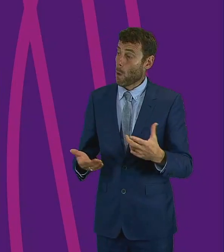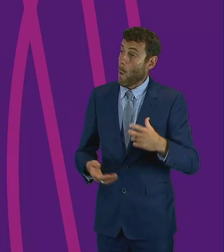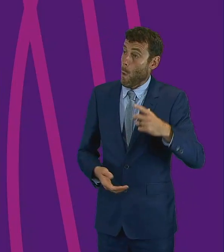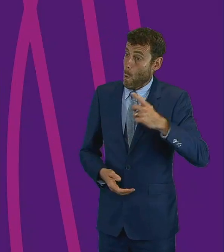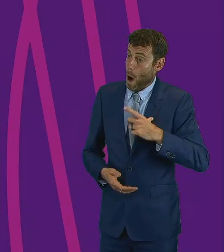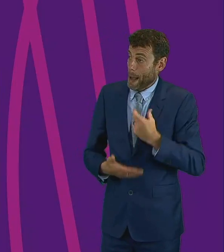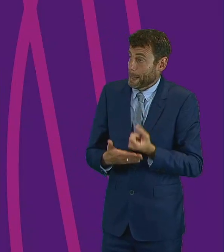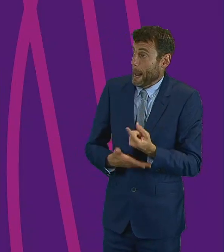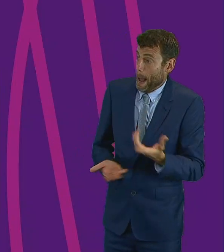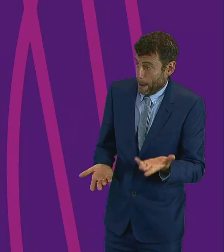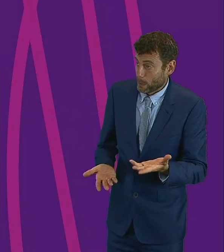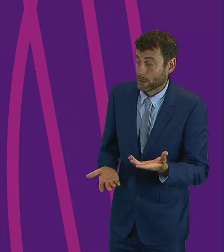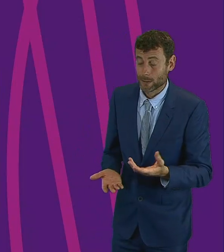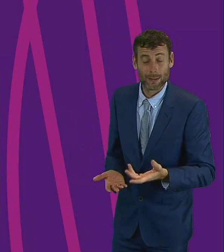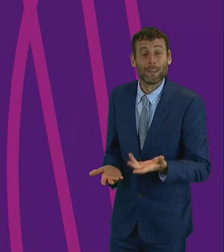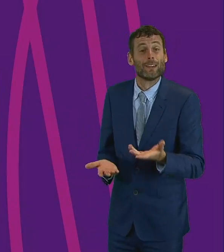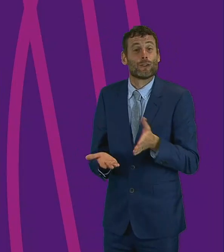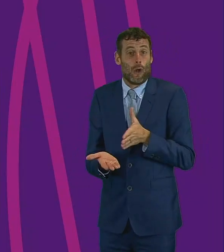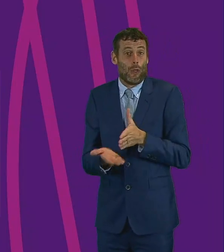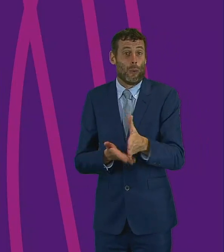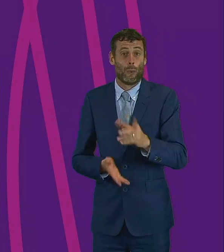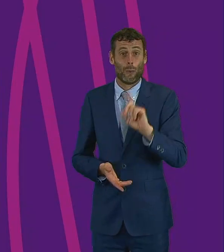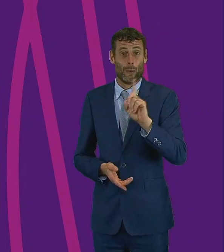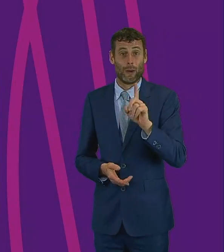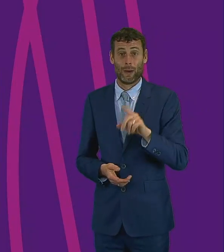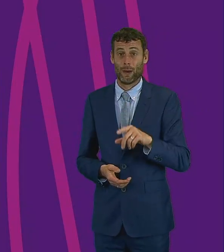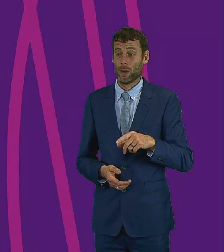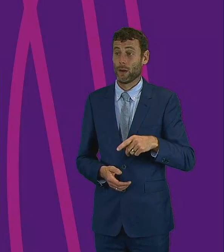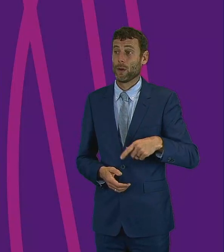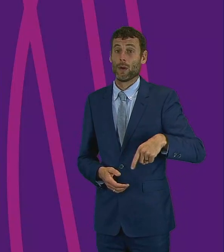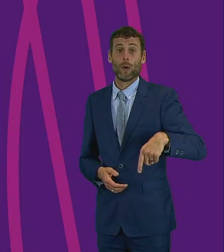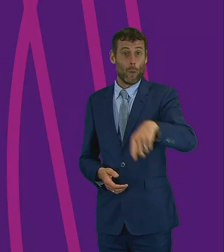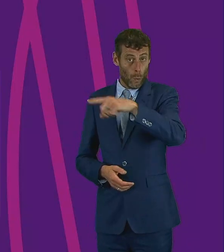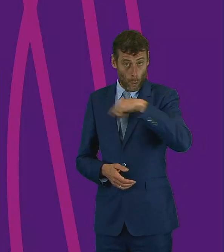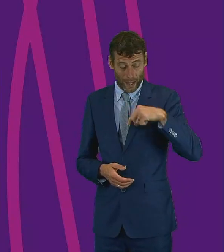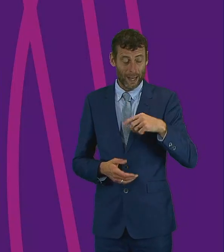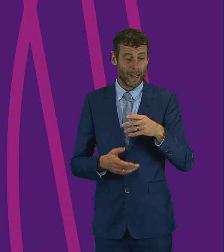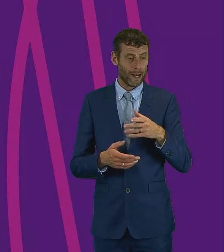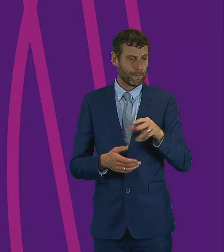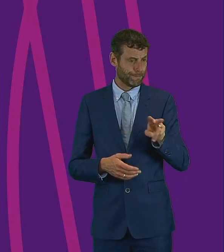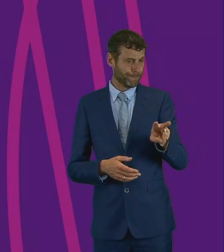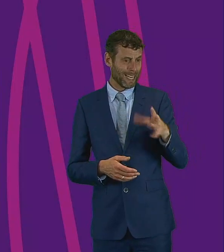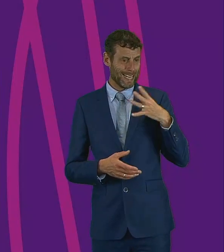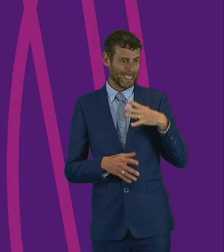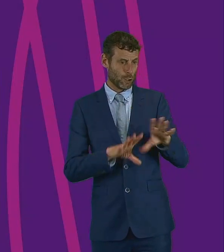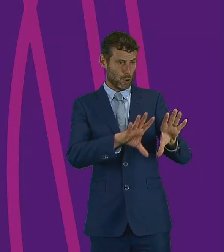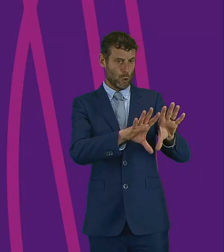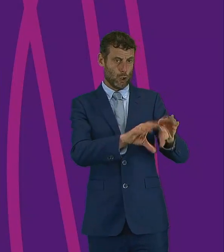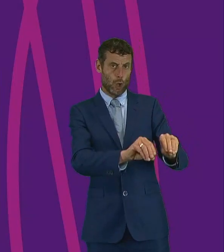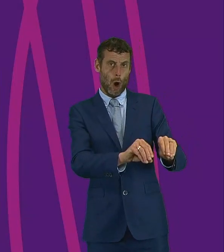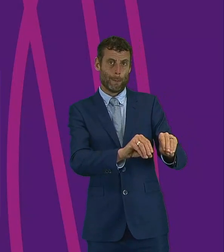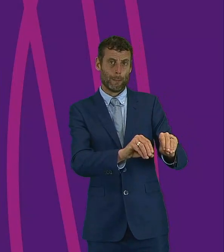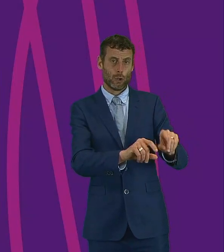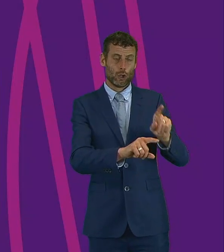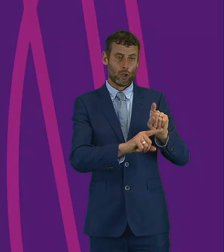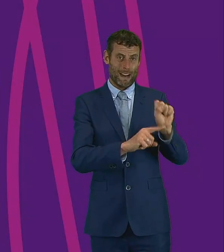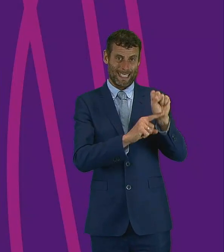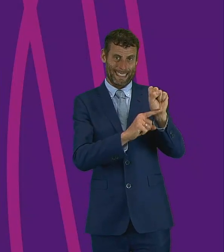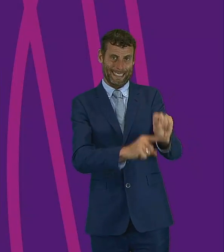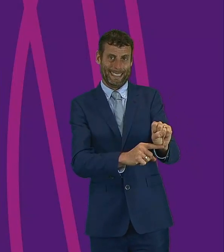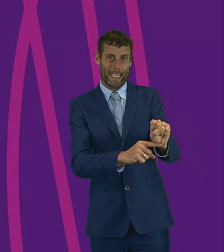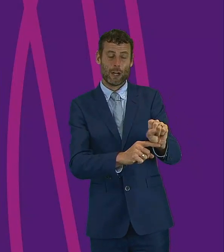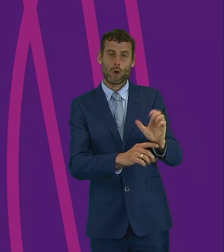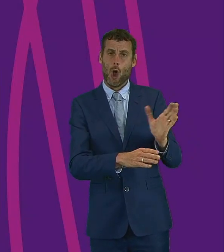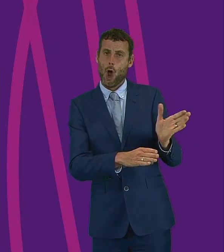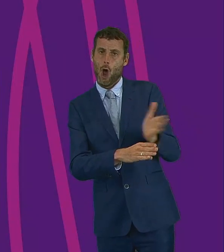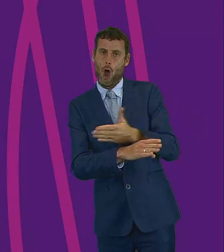absolutely counterintuitive, it's because we're on top of this that we're acting preventatively and in an early intervention